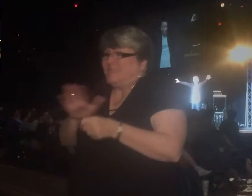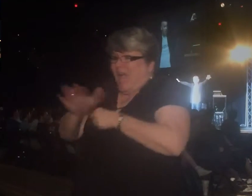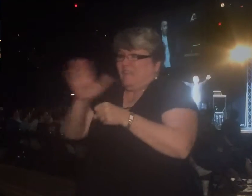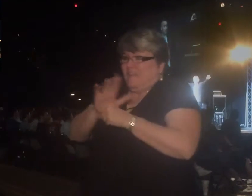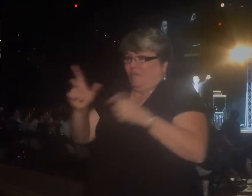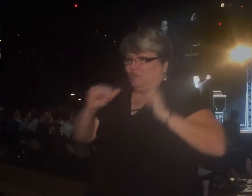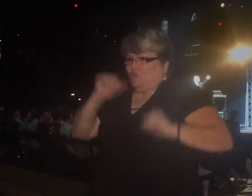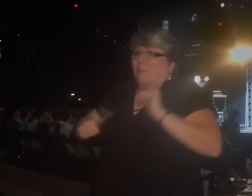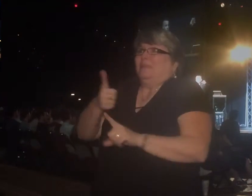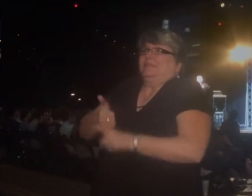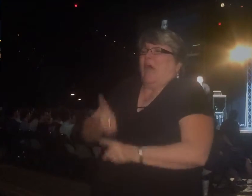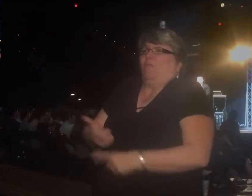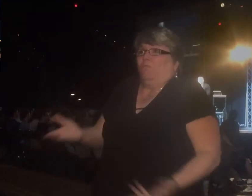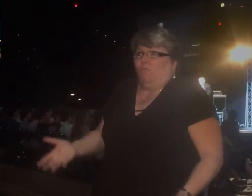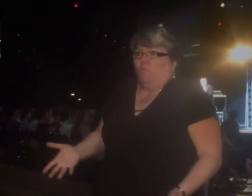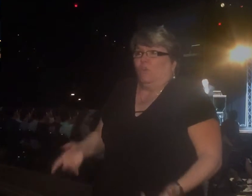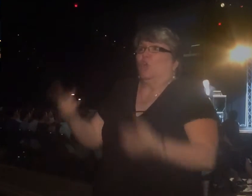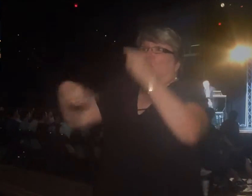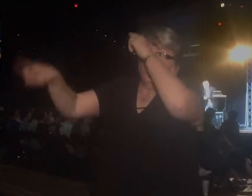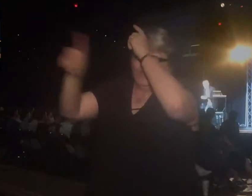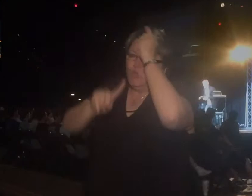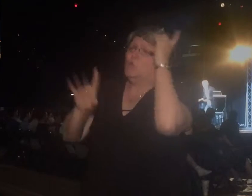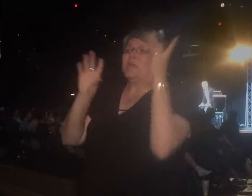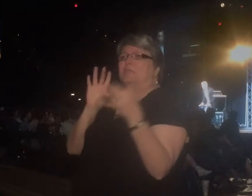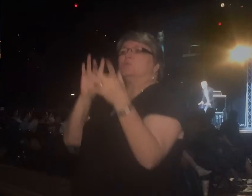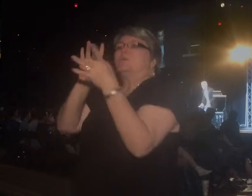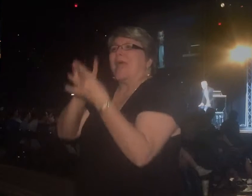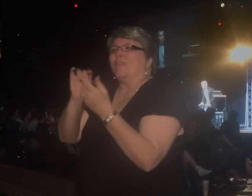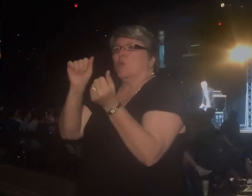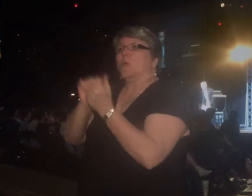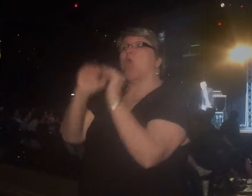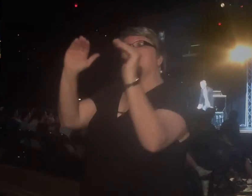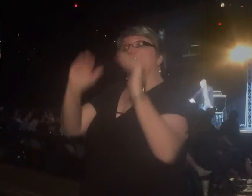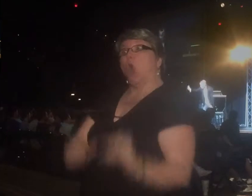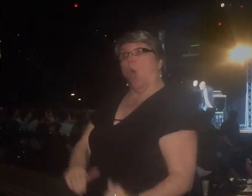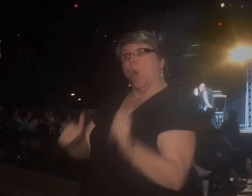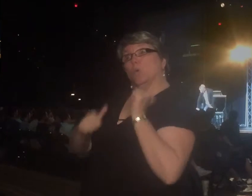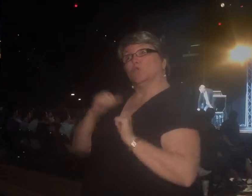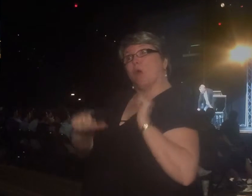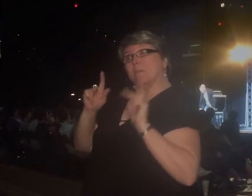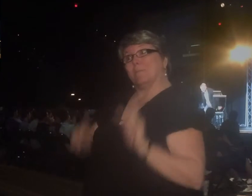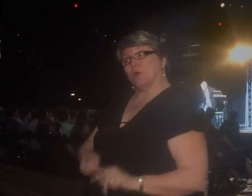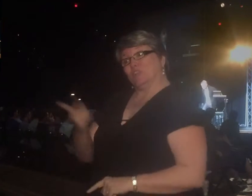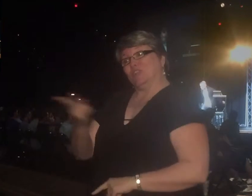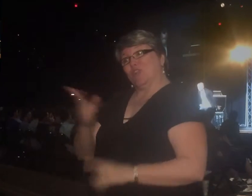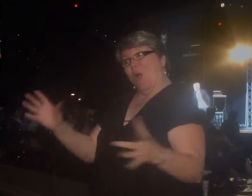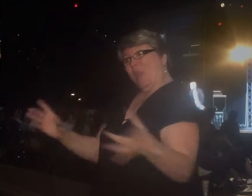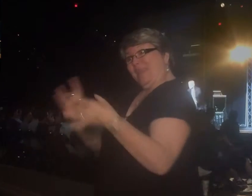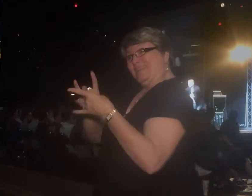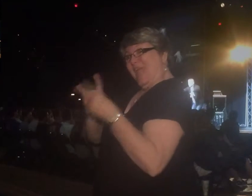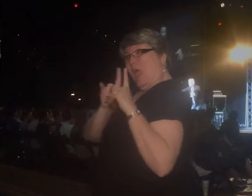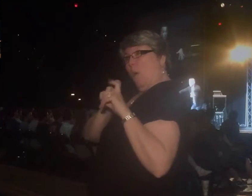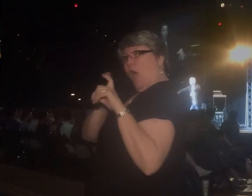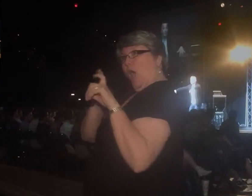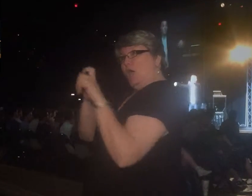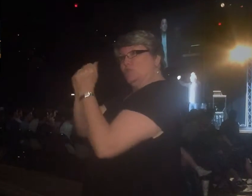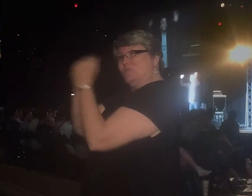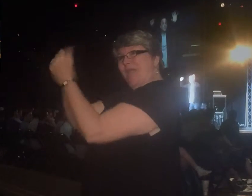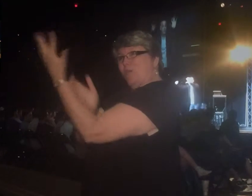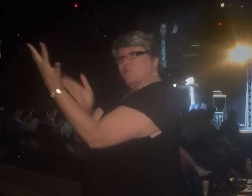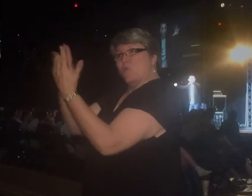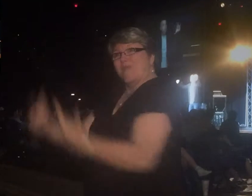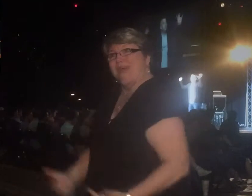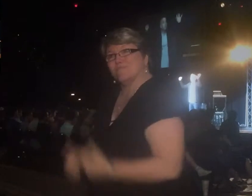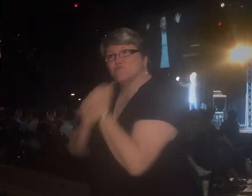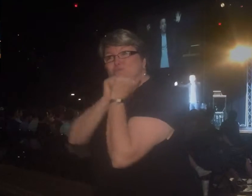enough drama. You get together with a low drama person, y'all link hands and run into the drama of